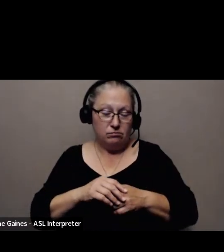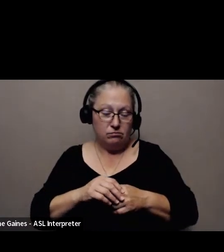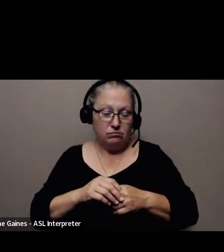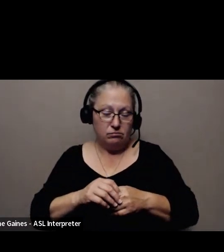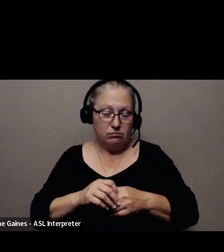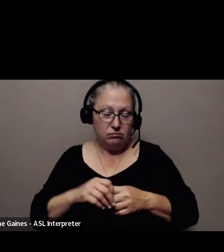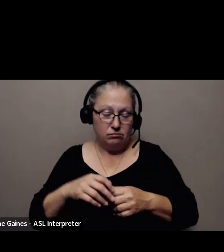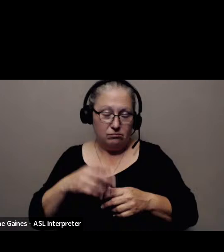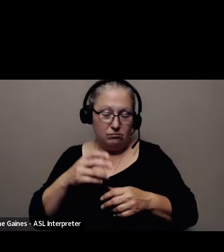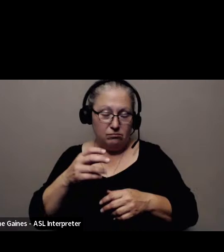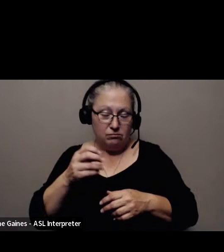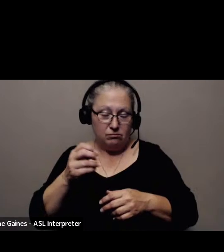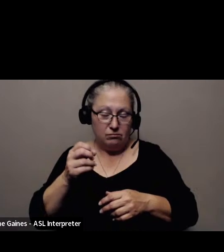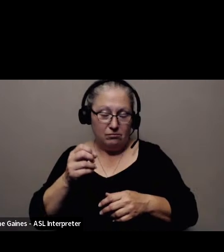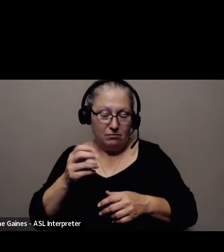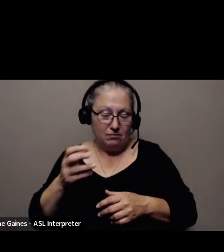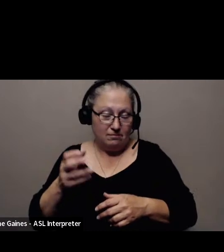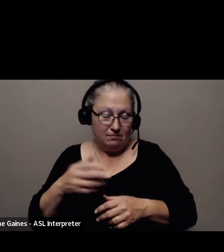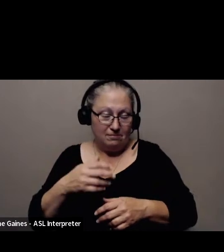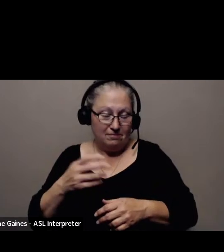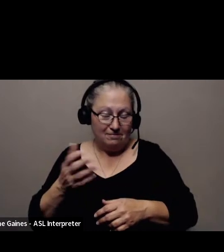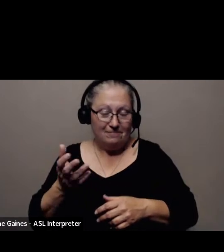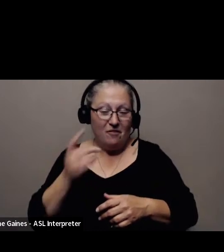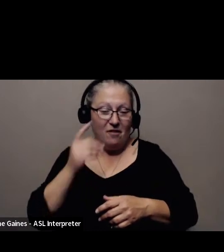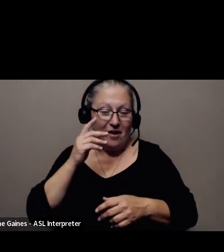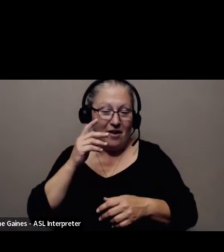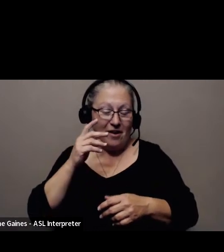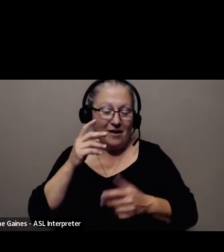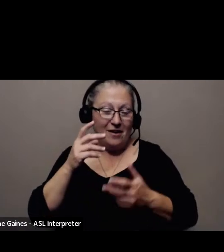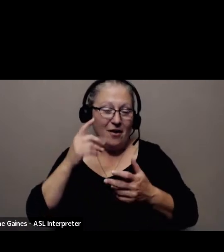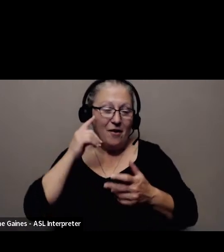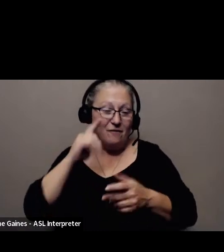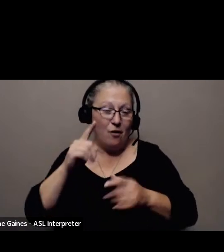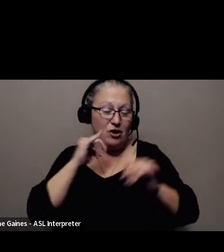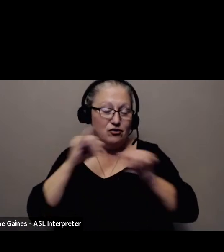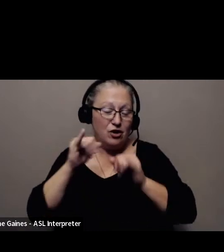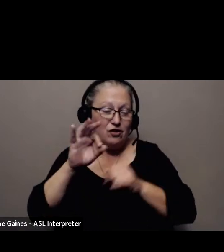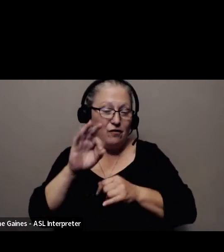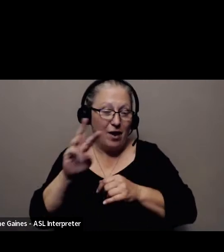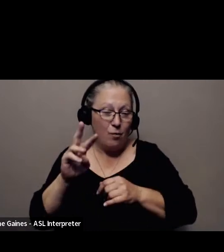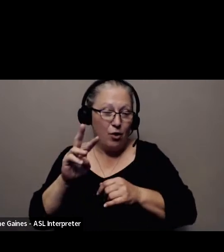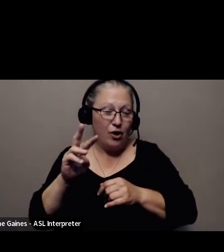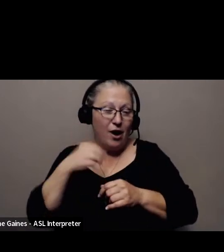treatise on an instructional framework. And